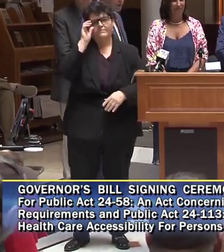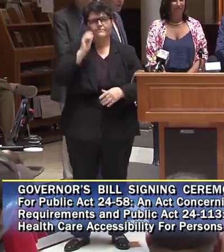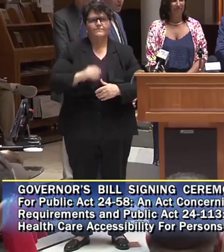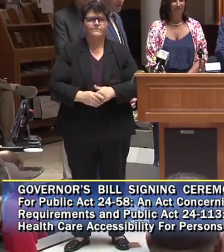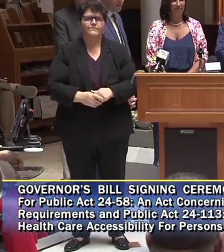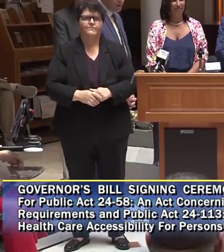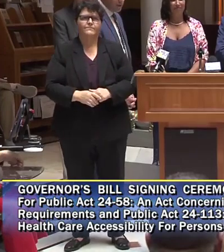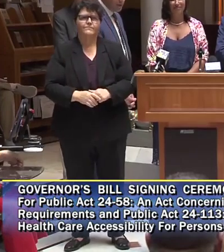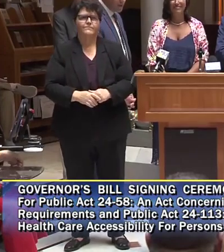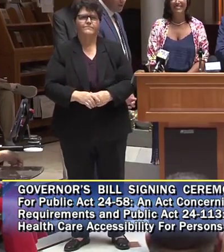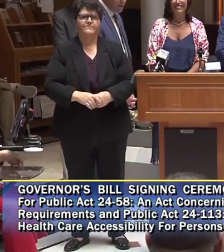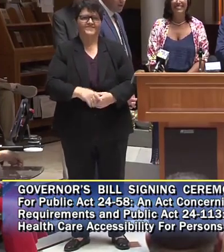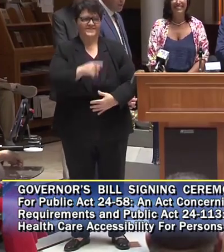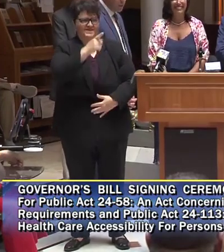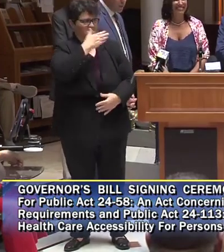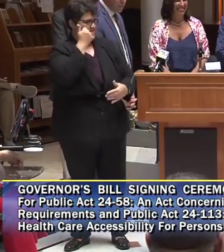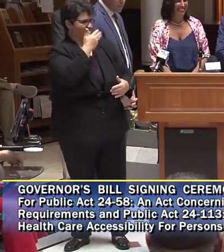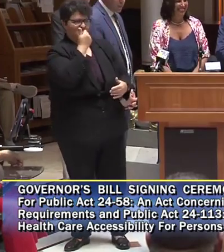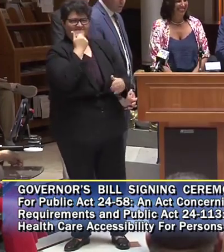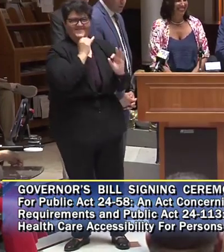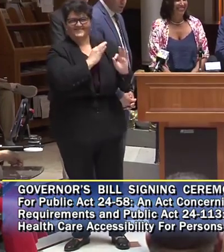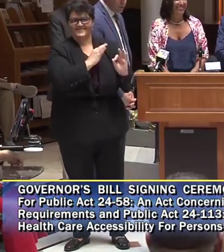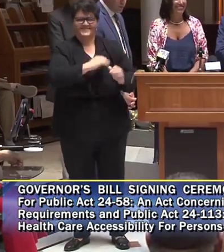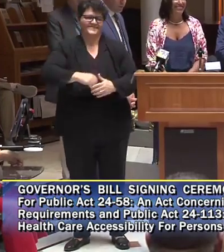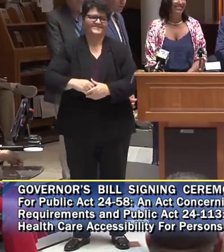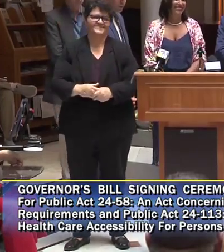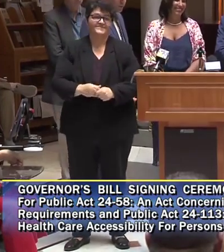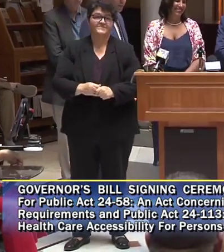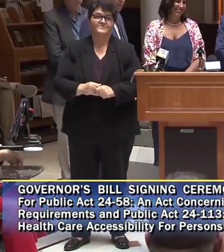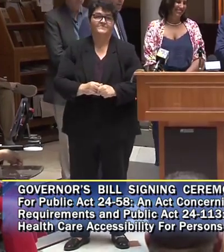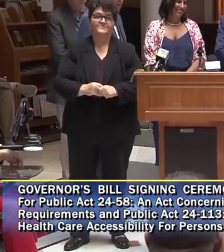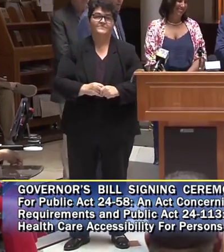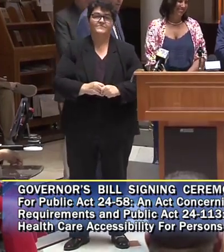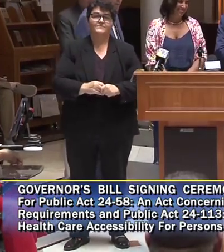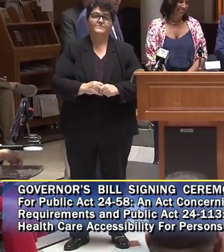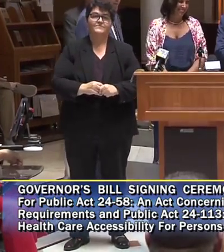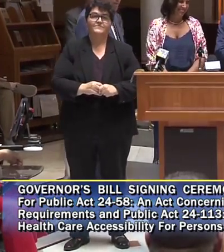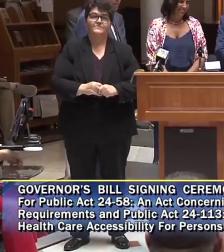There we go. Looking around this hall,